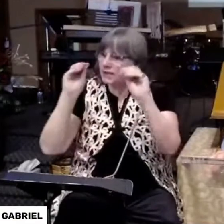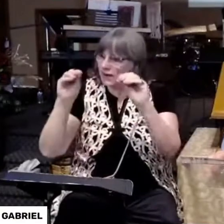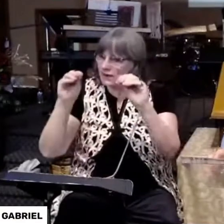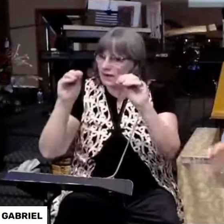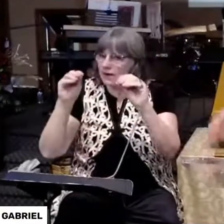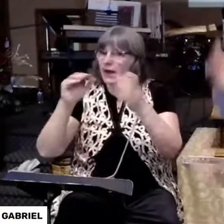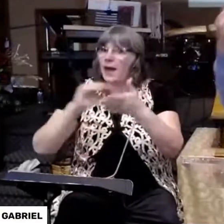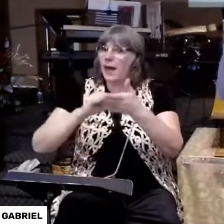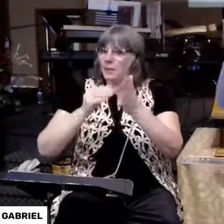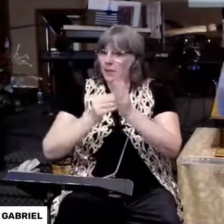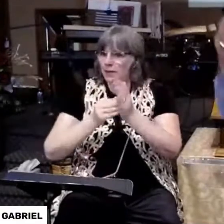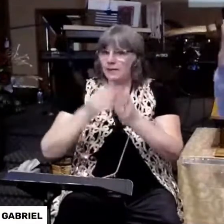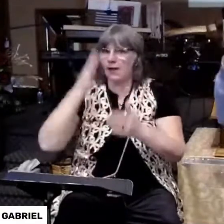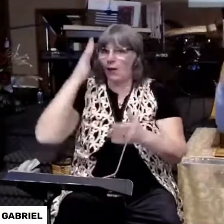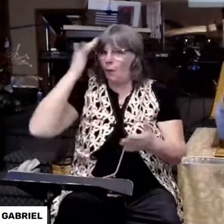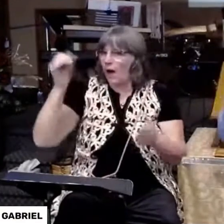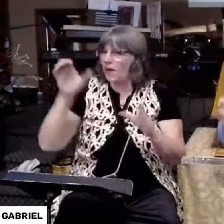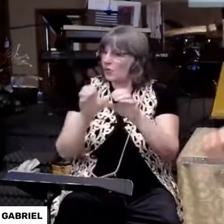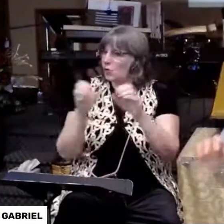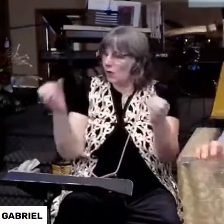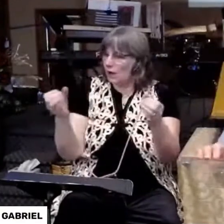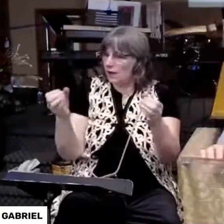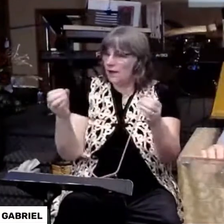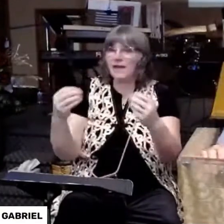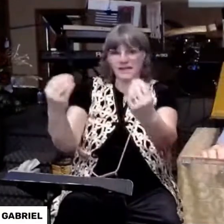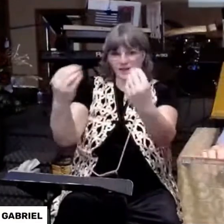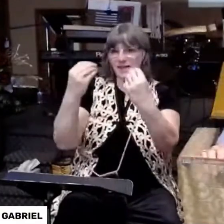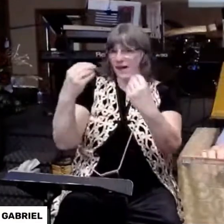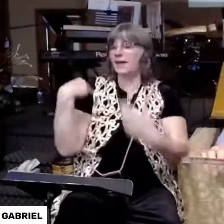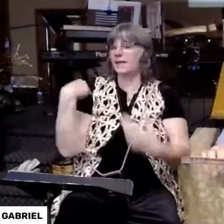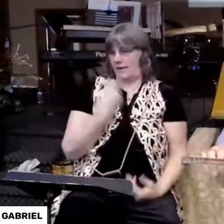that was to give to for the Torah to be given